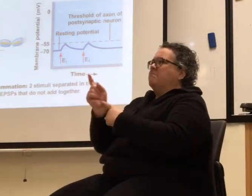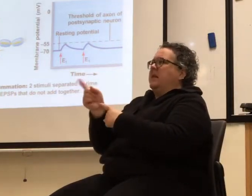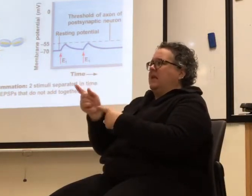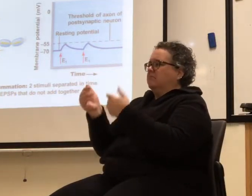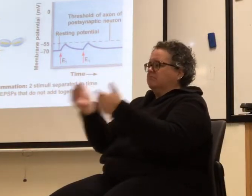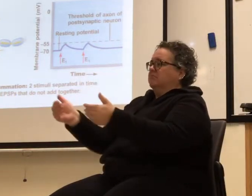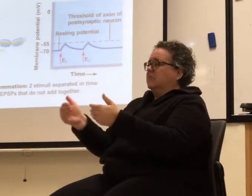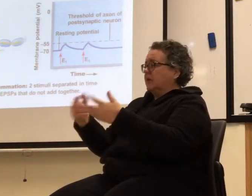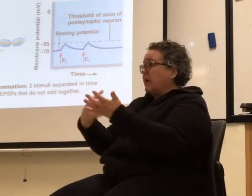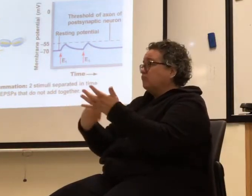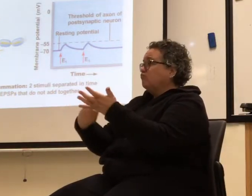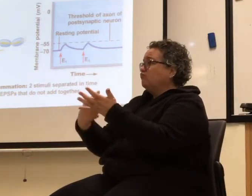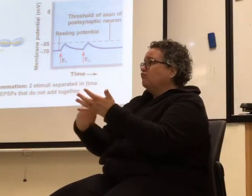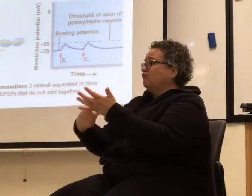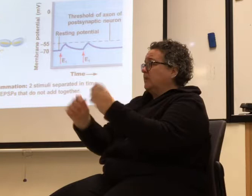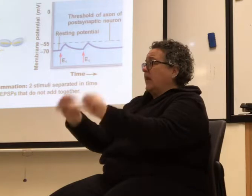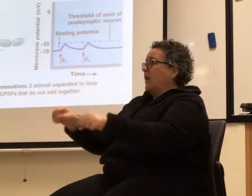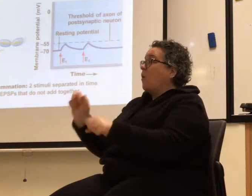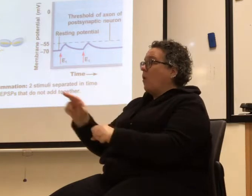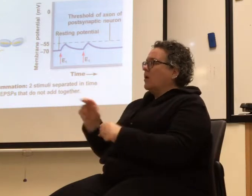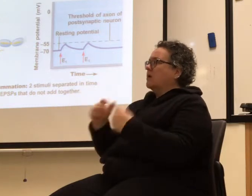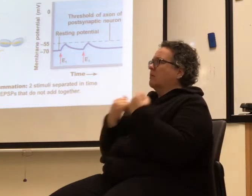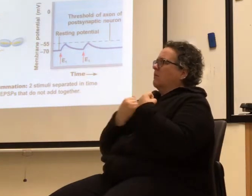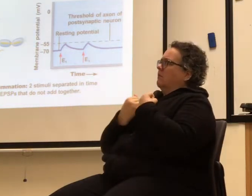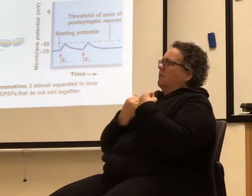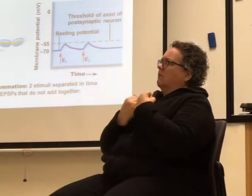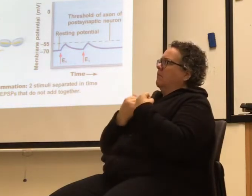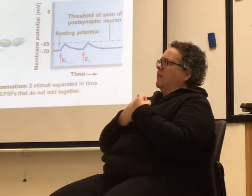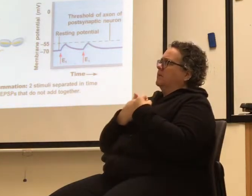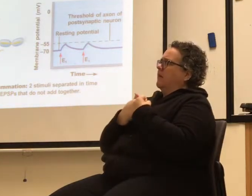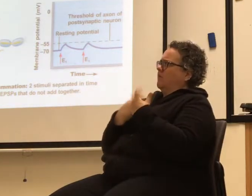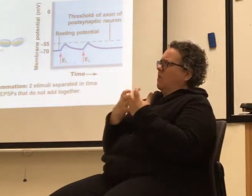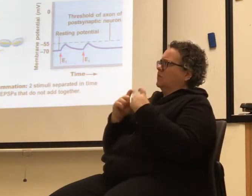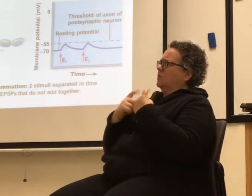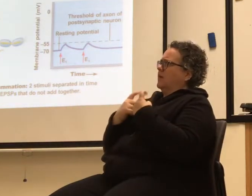if you're stuck, or just quiz yourself if you think you got it.